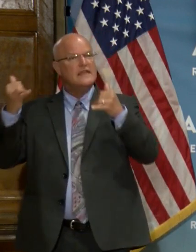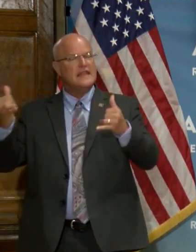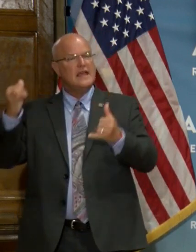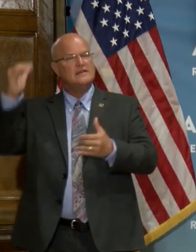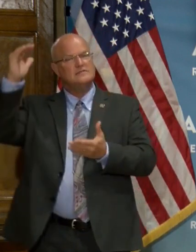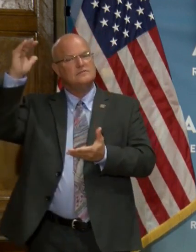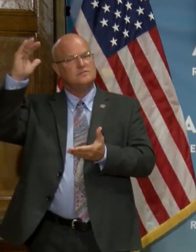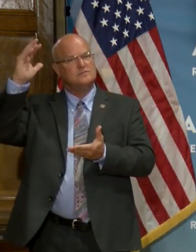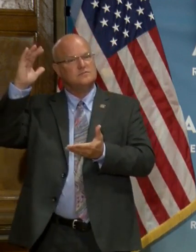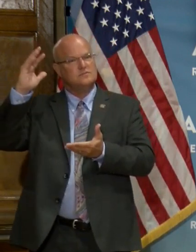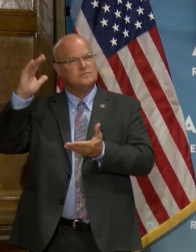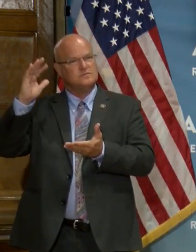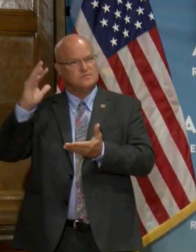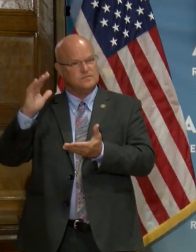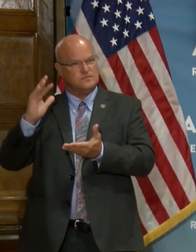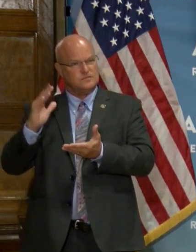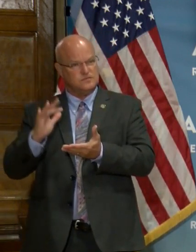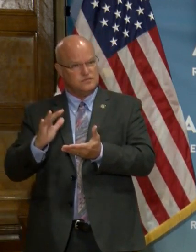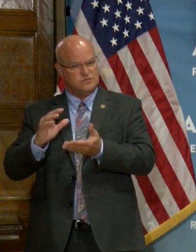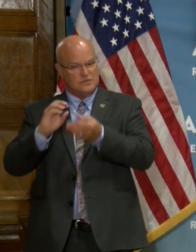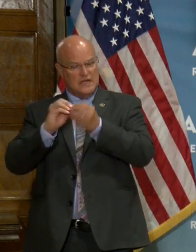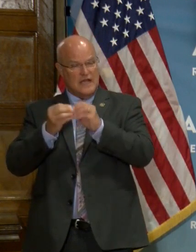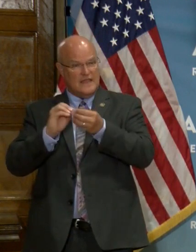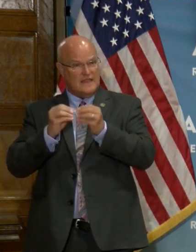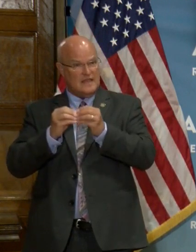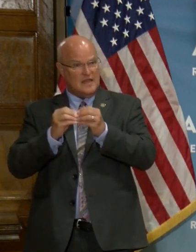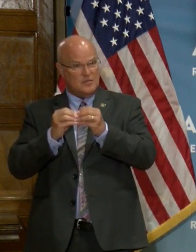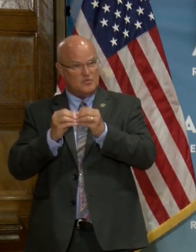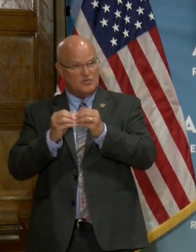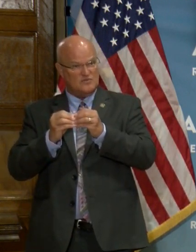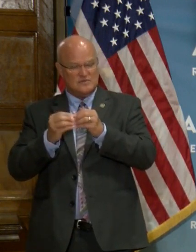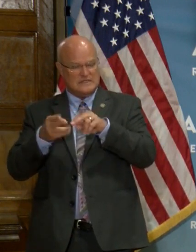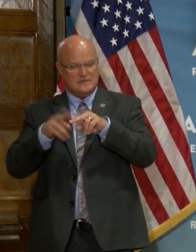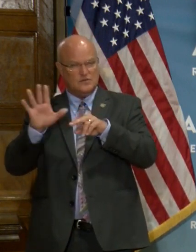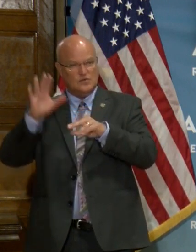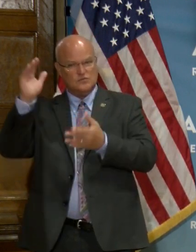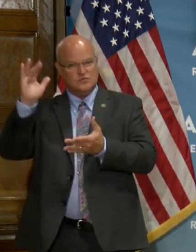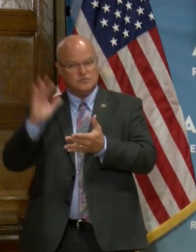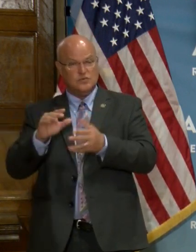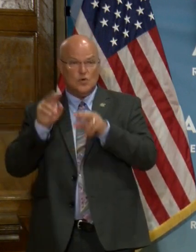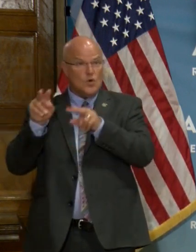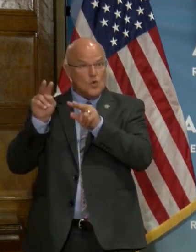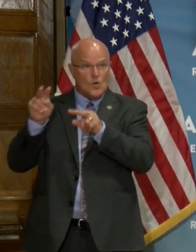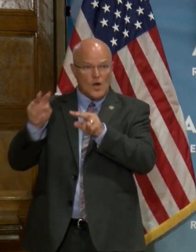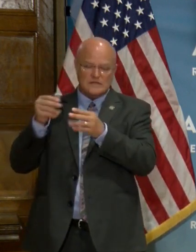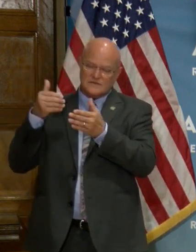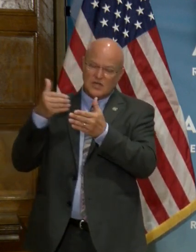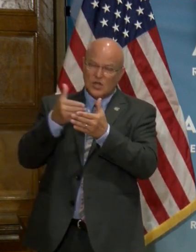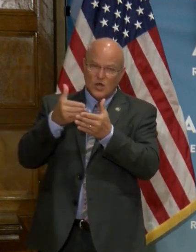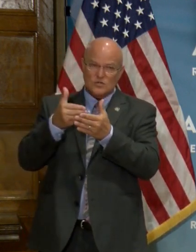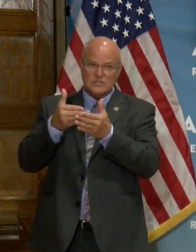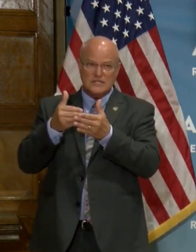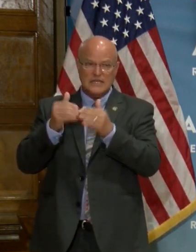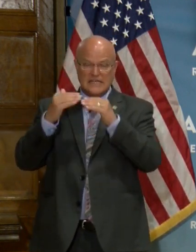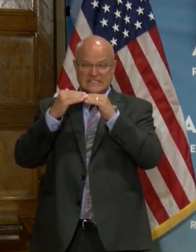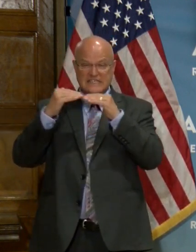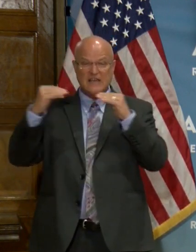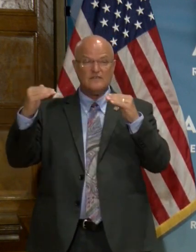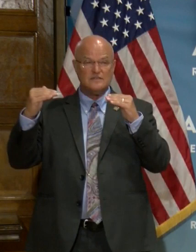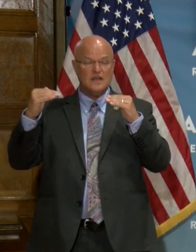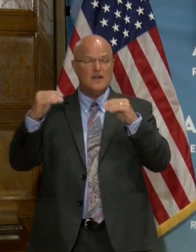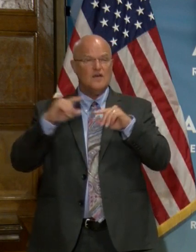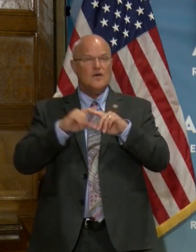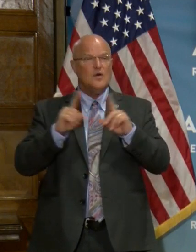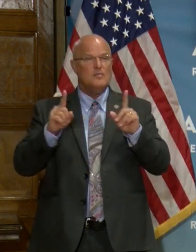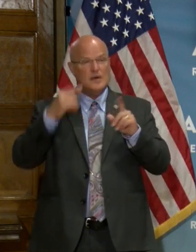started to decline in the number of increase. We're still watching that very closely, but it's leveling off there, and